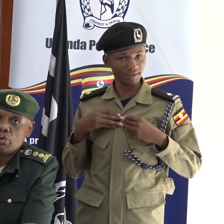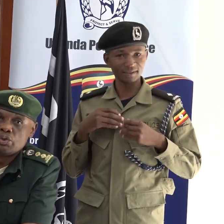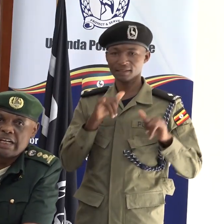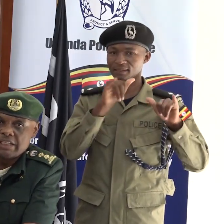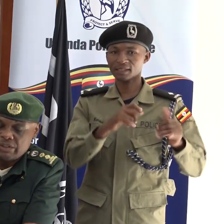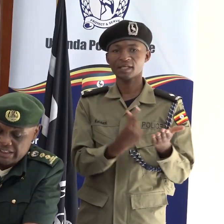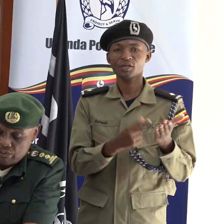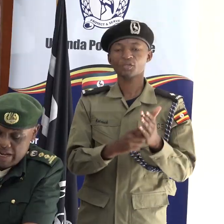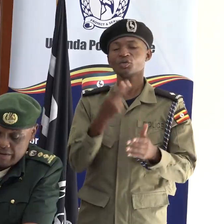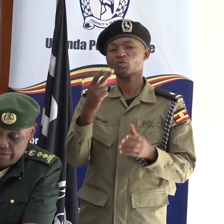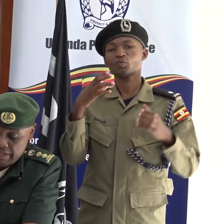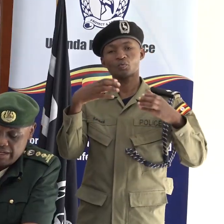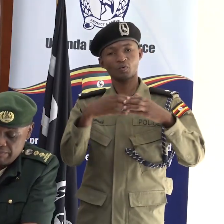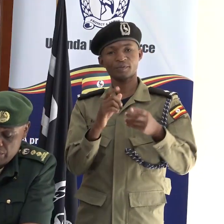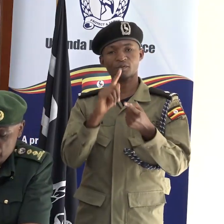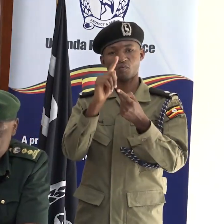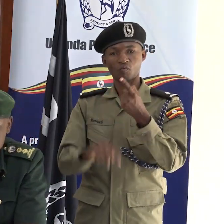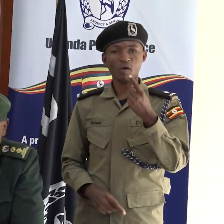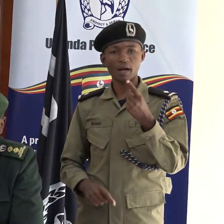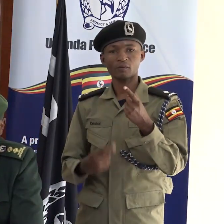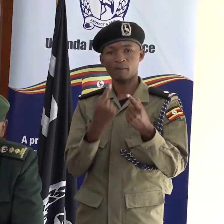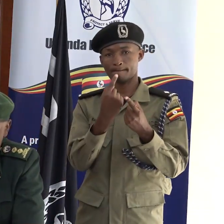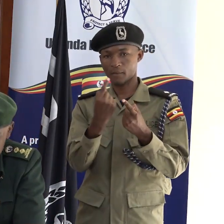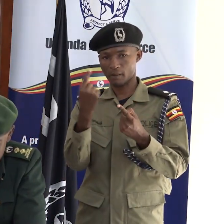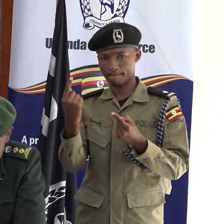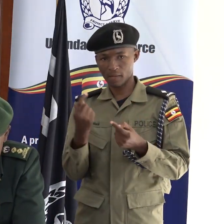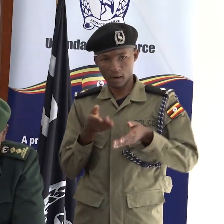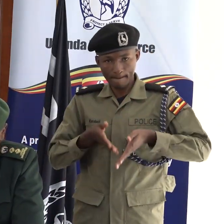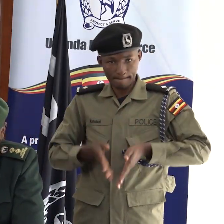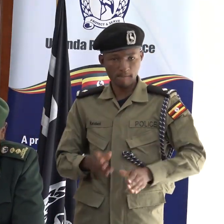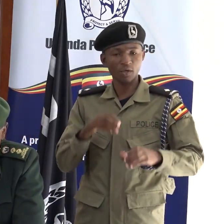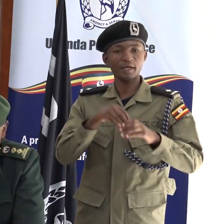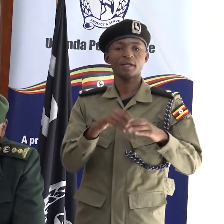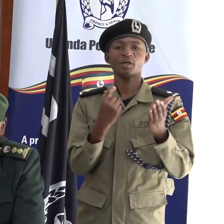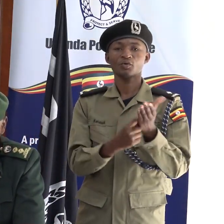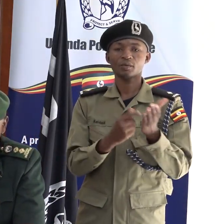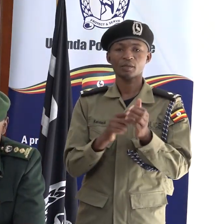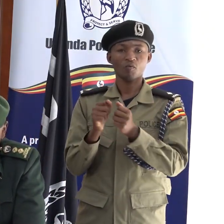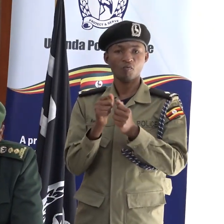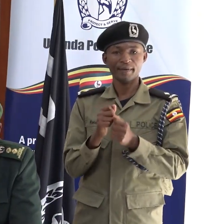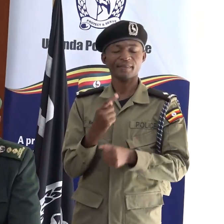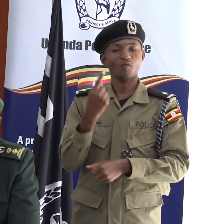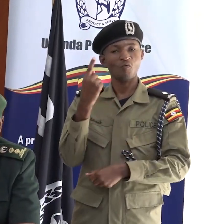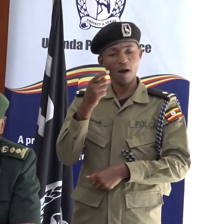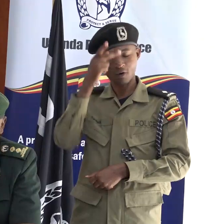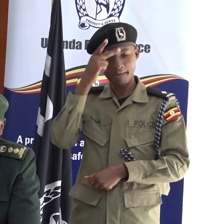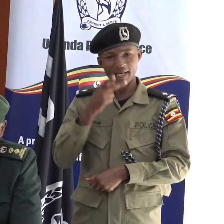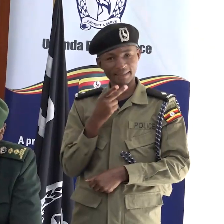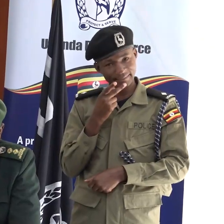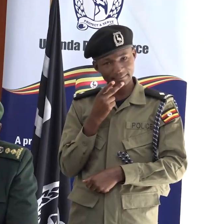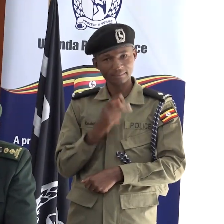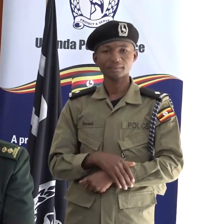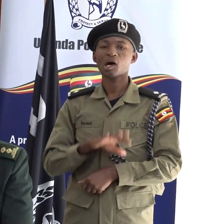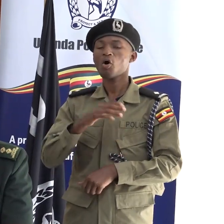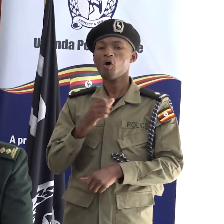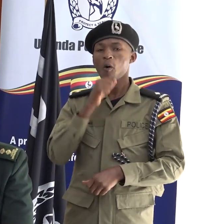to two categories. One, individuals born in Uganda with at least one parent